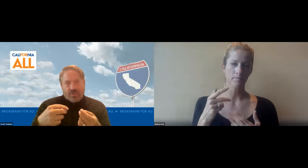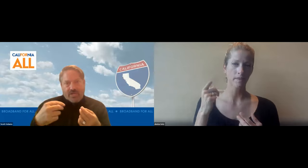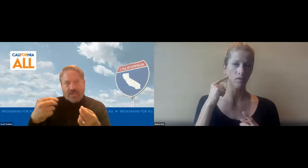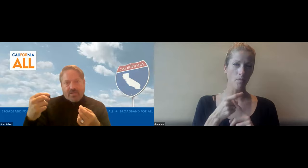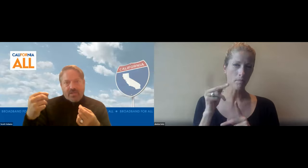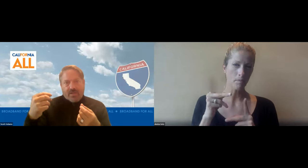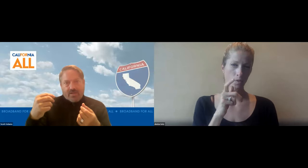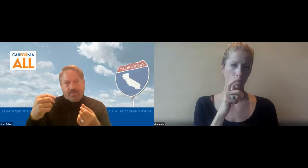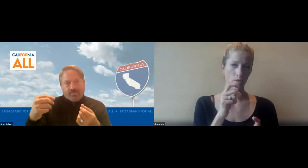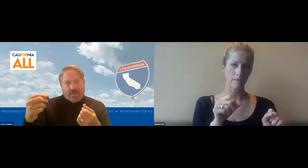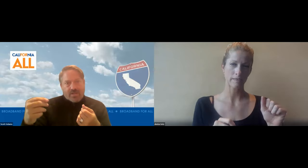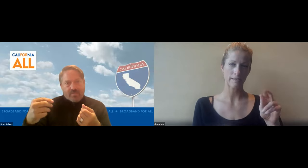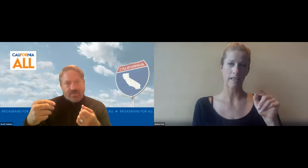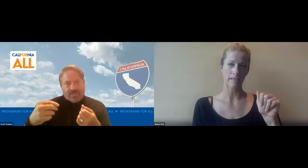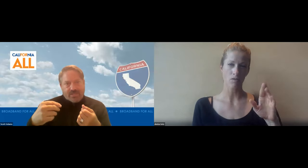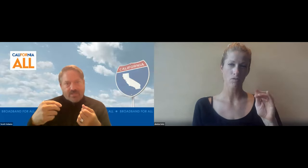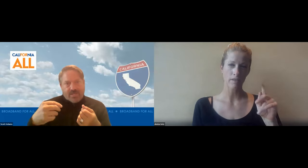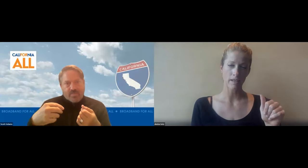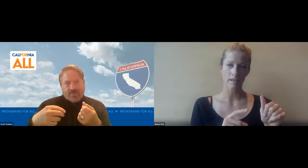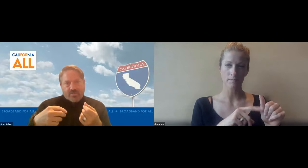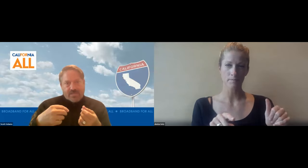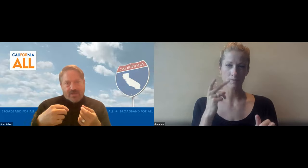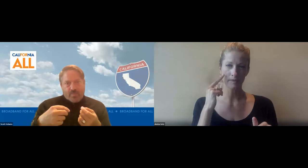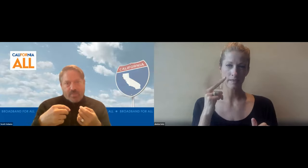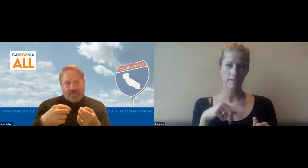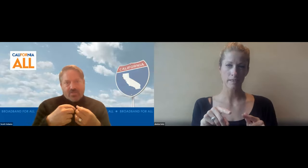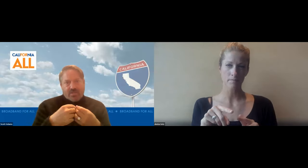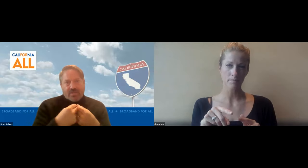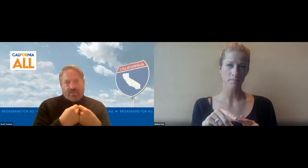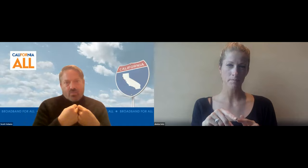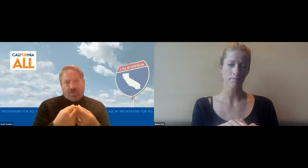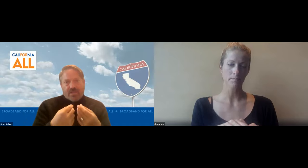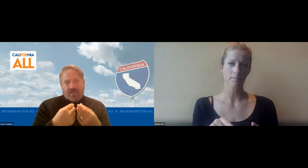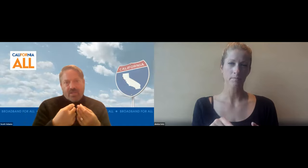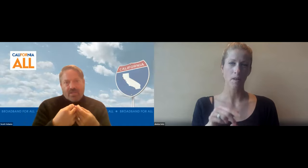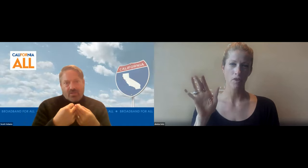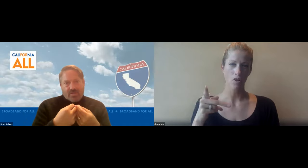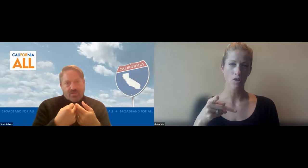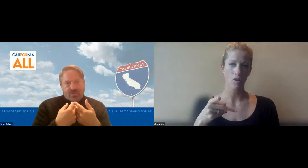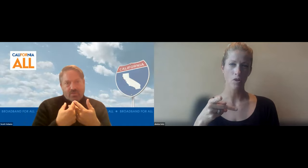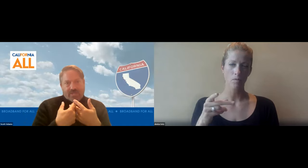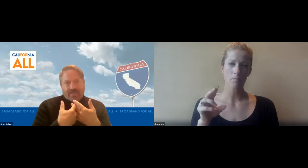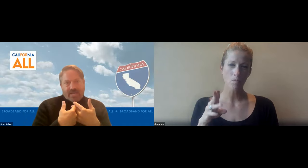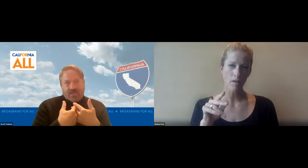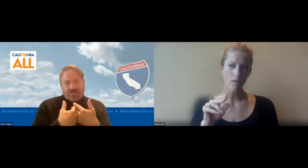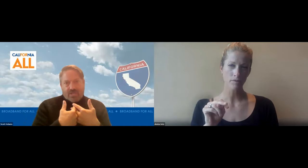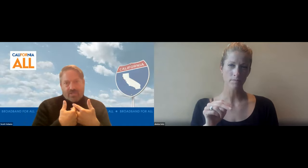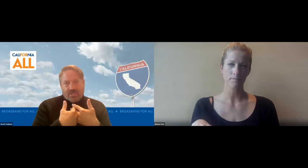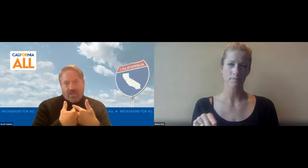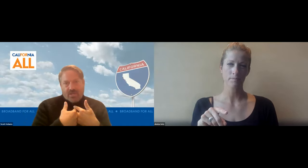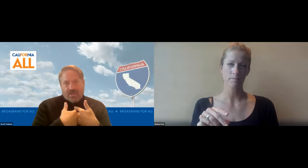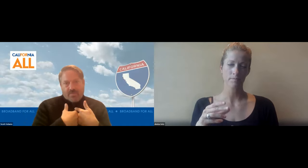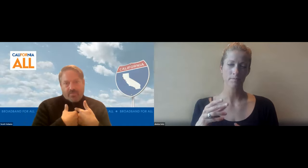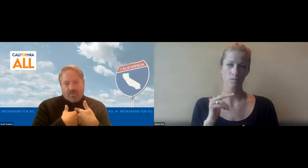Santa Maria, and up in Seaside about the Mixteco population and the work that you guys are doing, that is